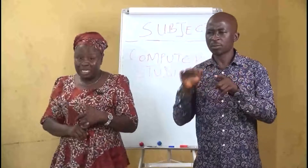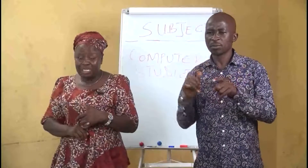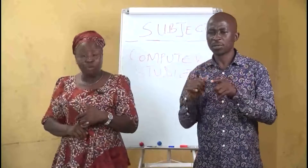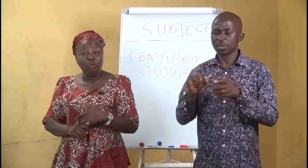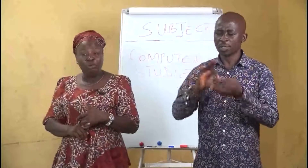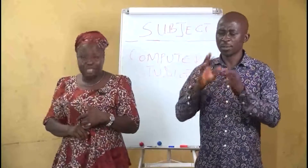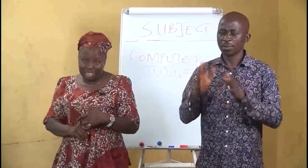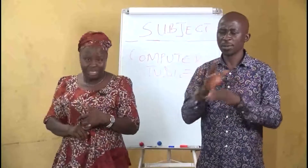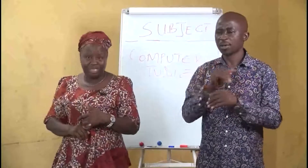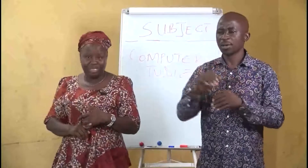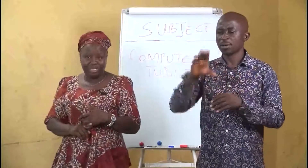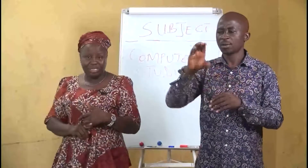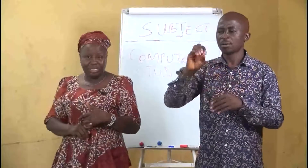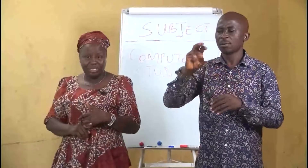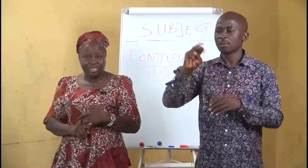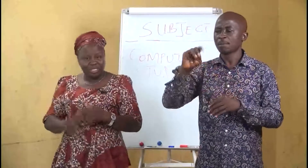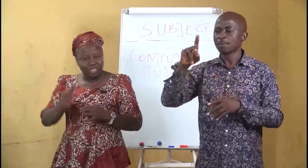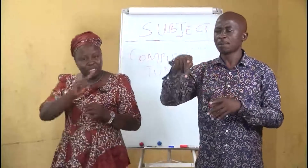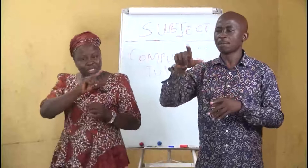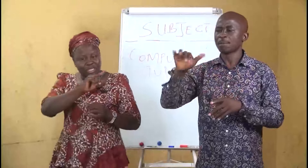interpreter, you will not make mistake.